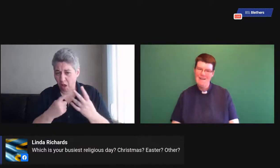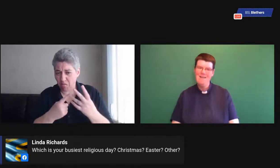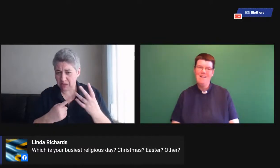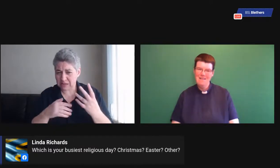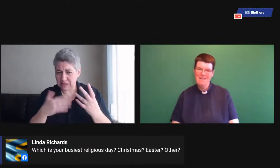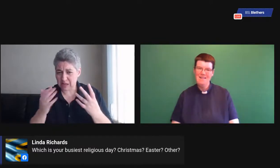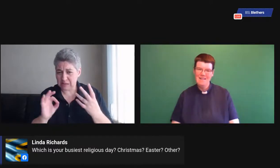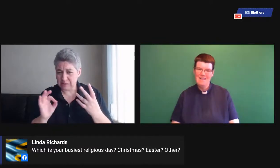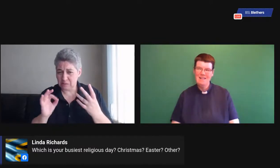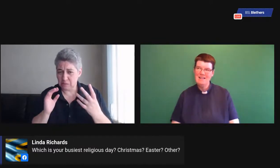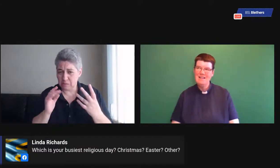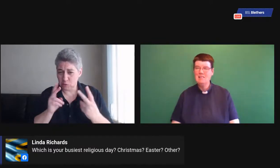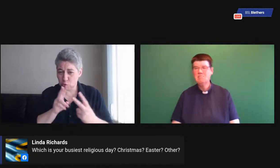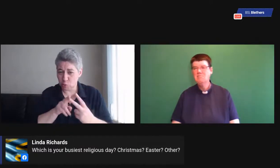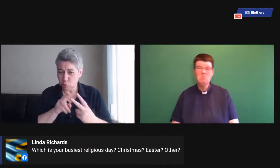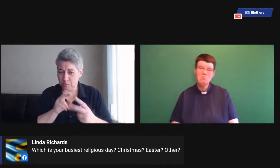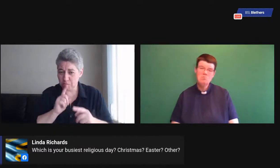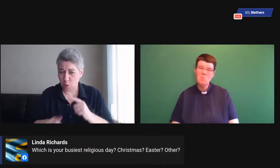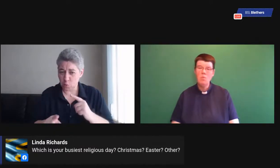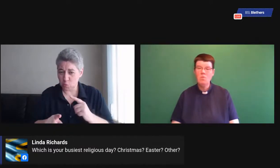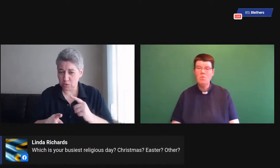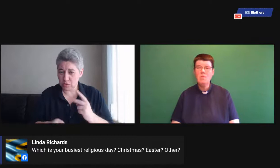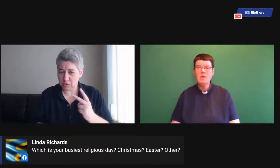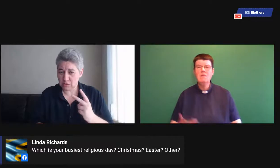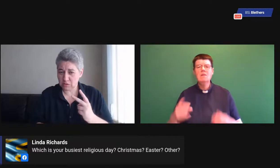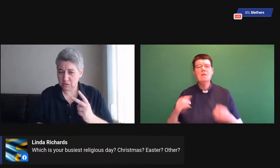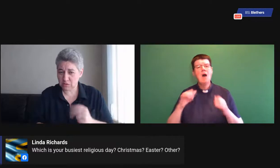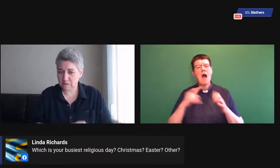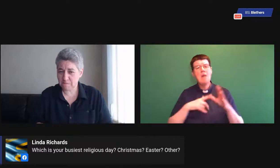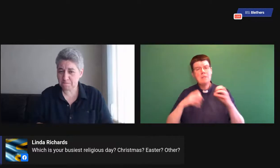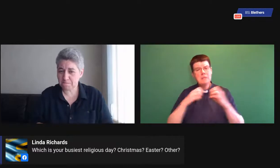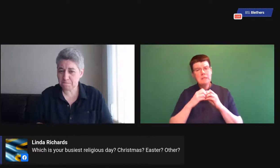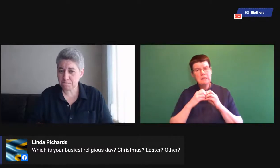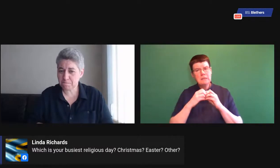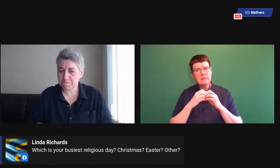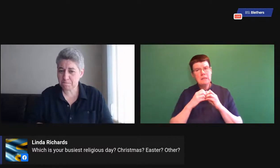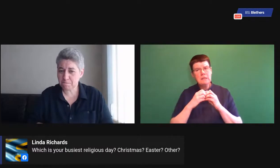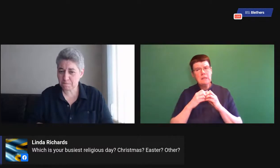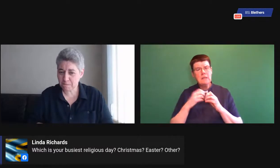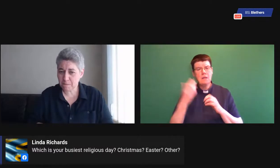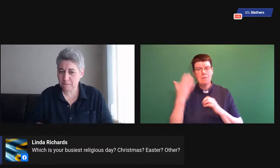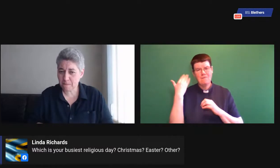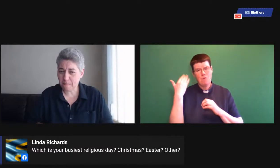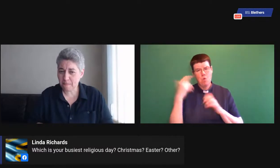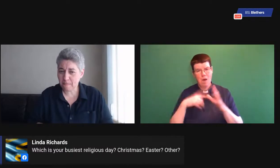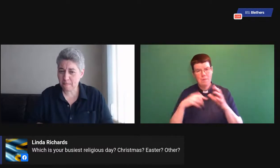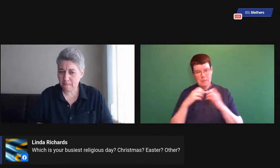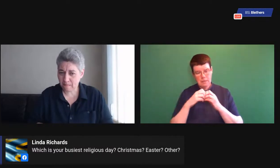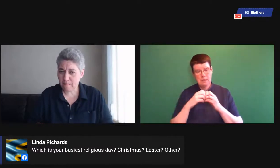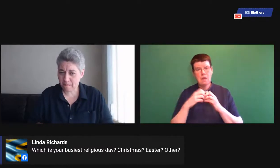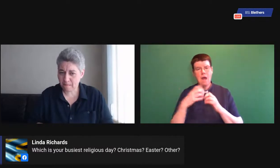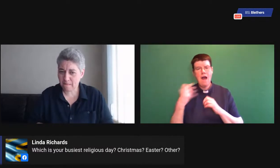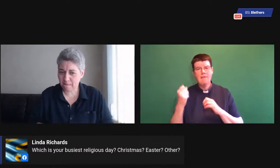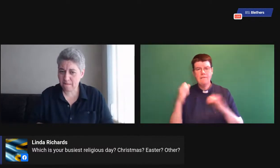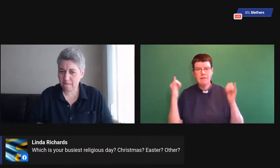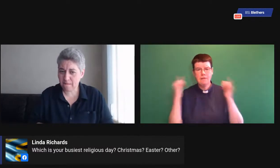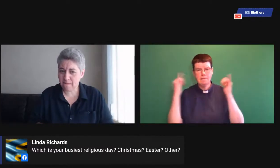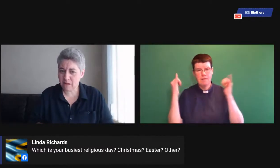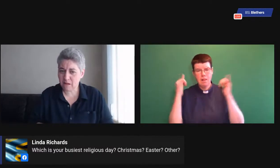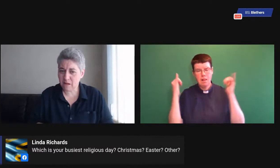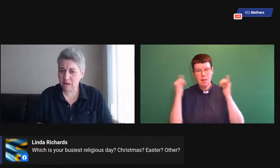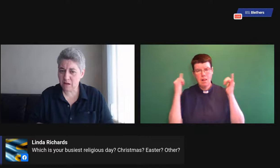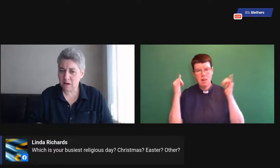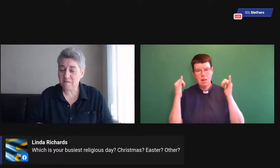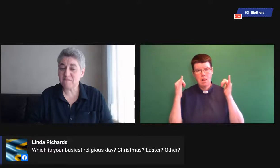busy times. Absolutely. Any other festivals or times? Well, in Aberdeen in the